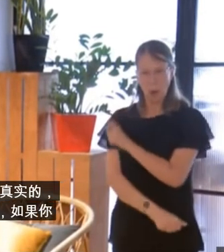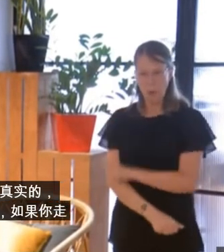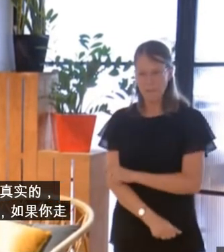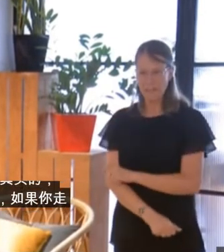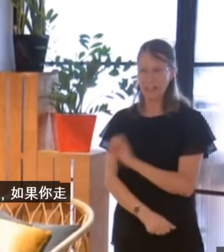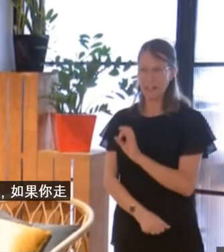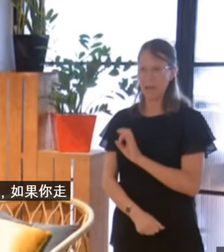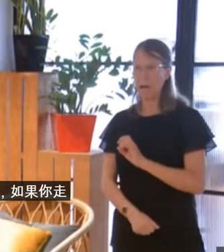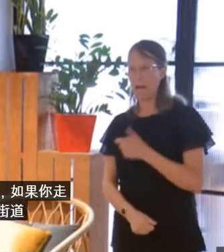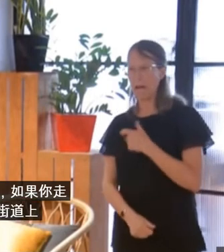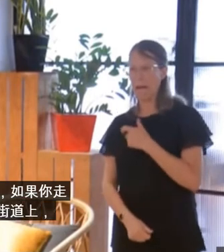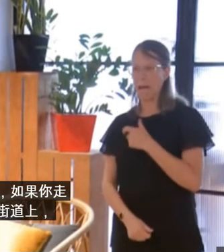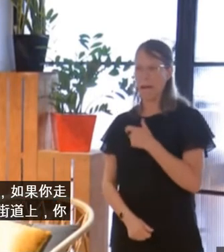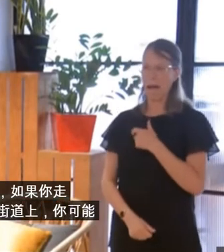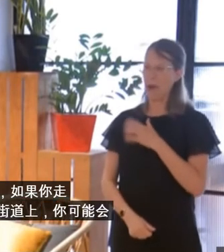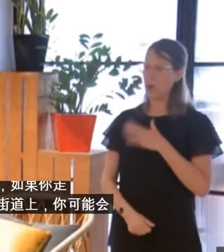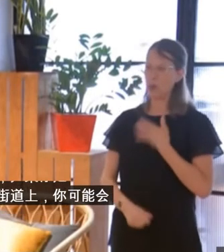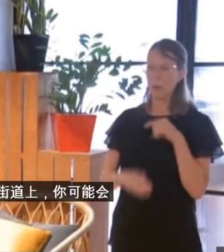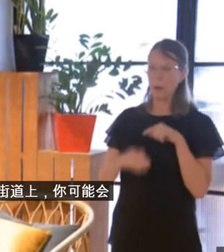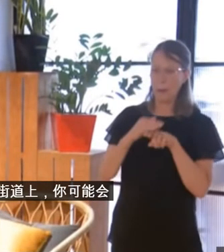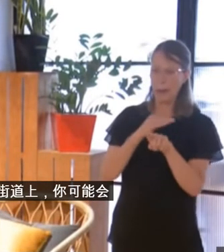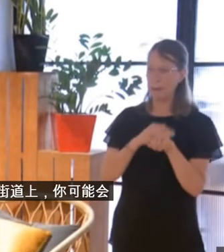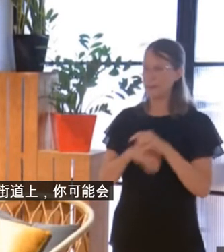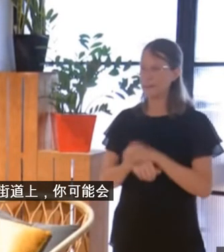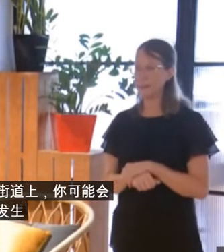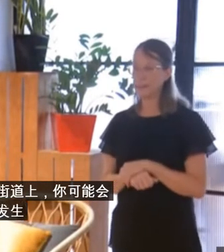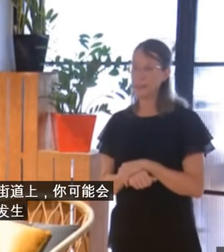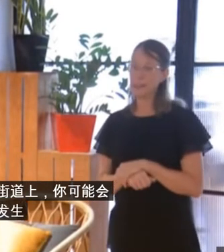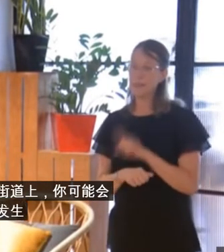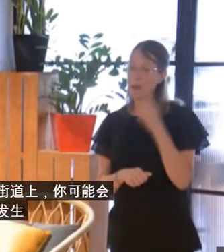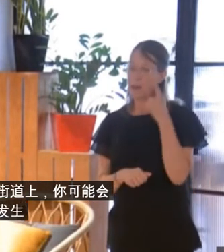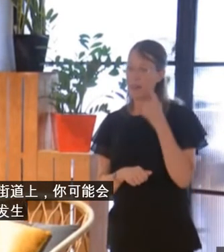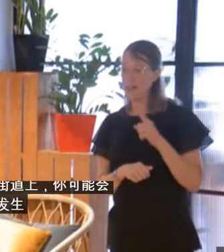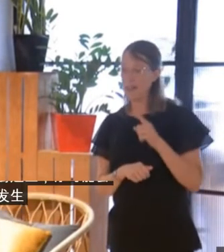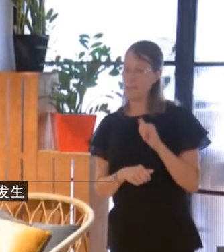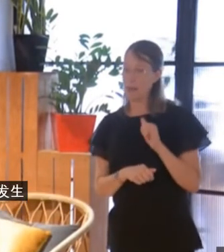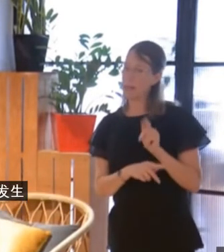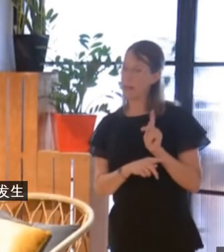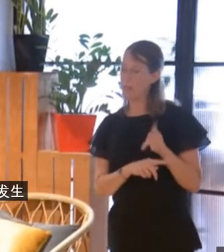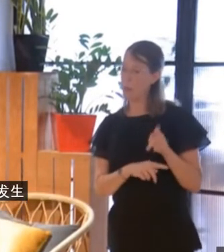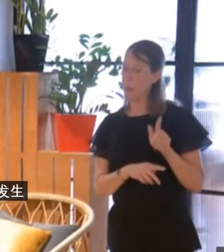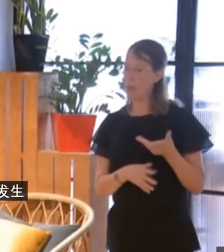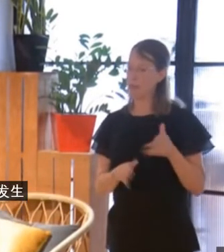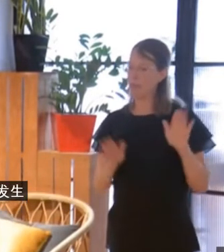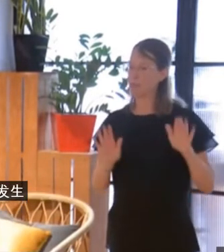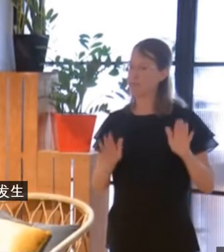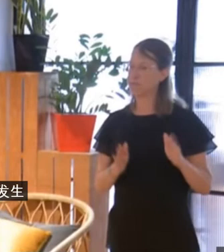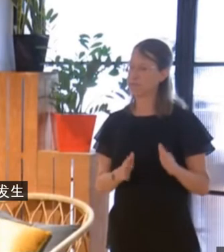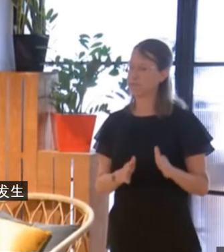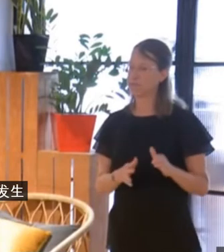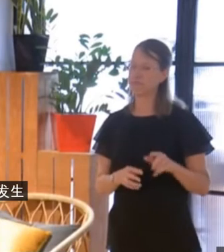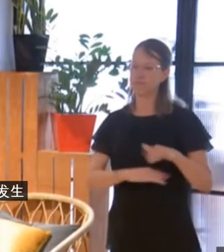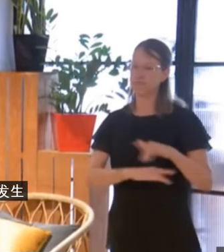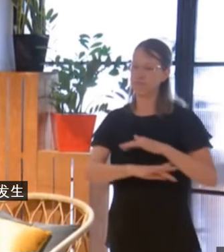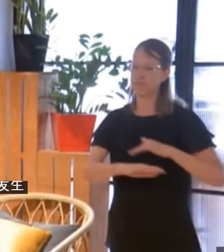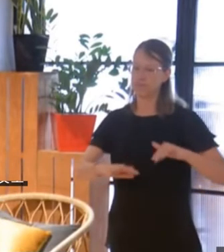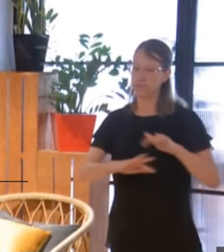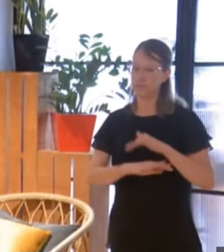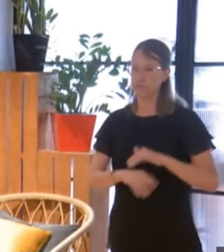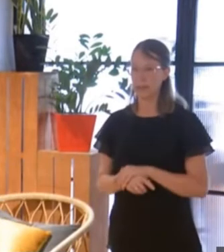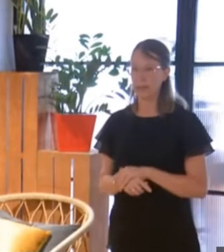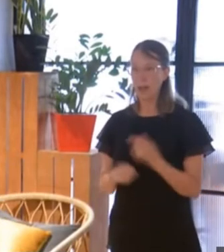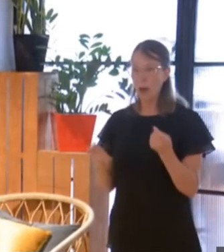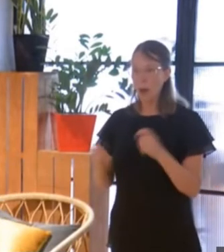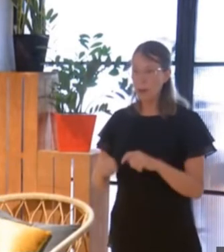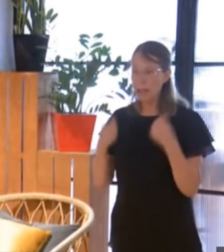down a local street in Perth, you might see there's not much activity happening. Lockdowns are not the answer.